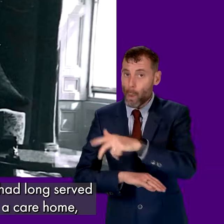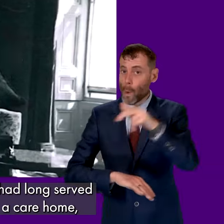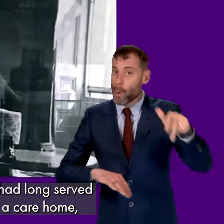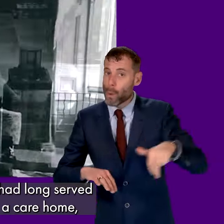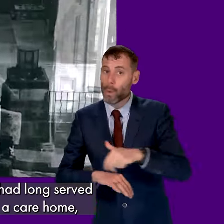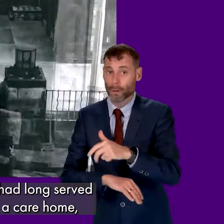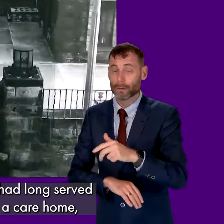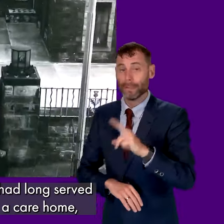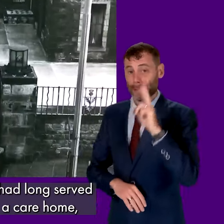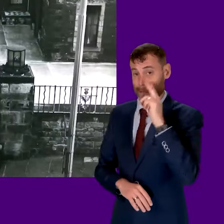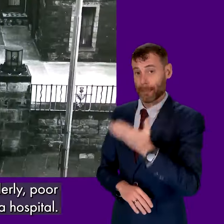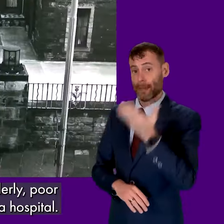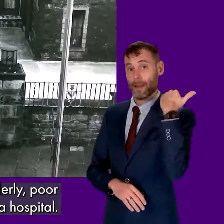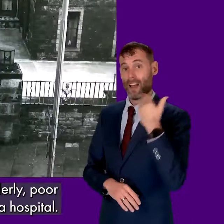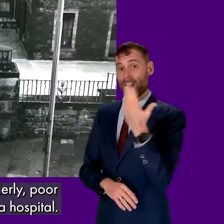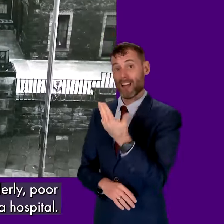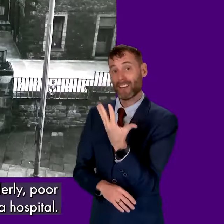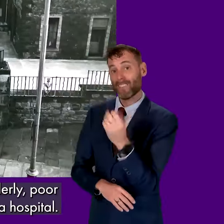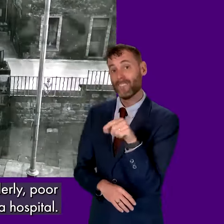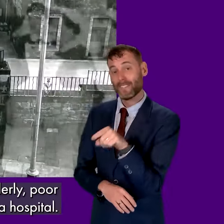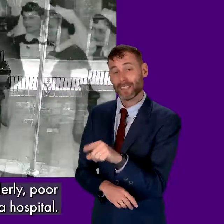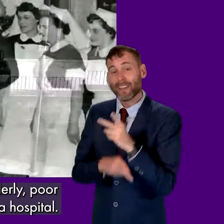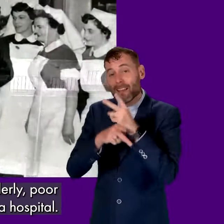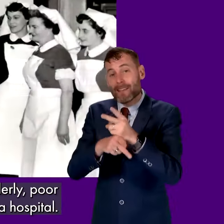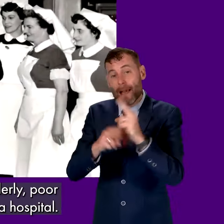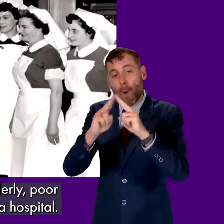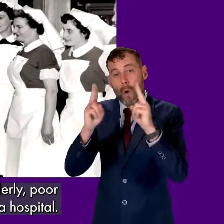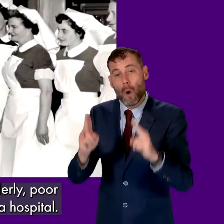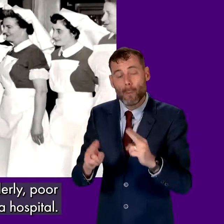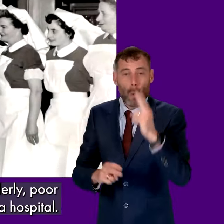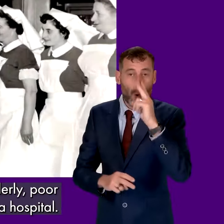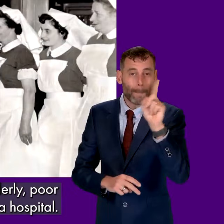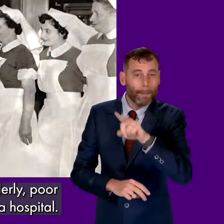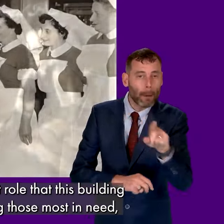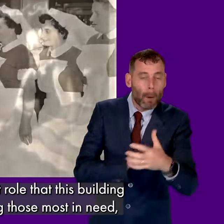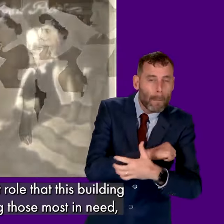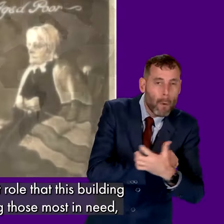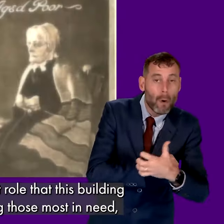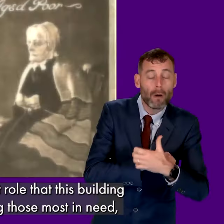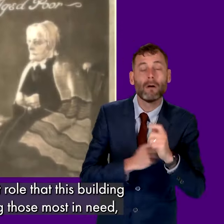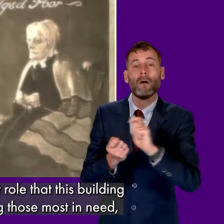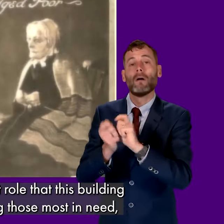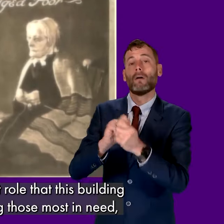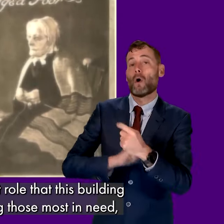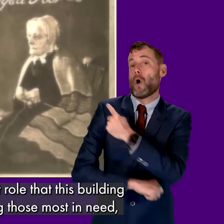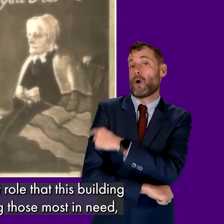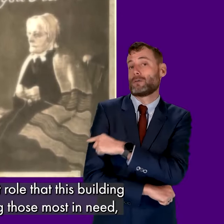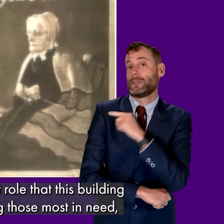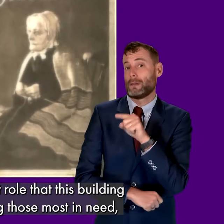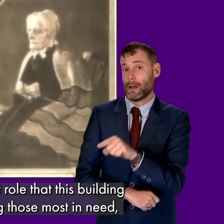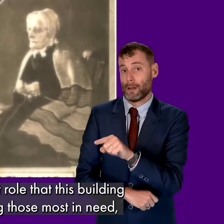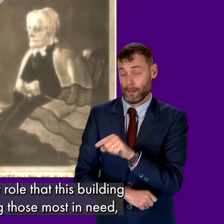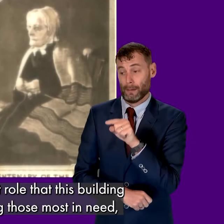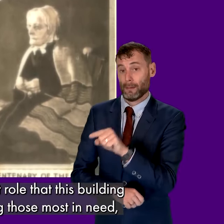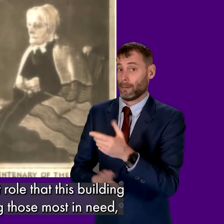long served Edinburgh as a care home for the elderly poor and later a hospital. You see the important role that this building served